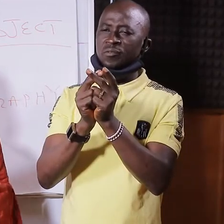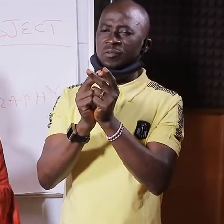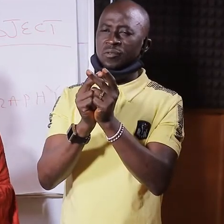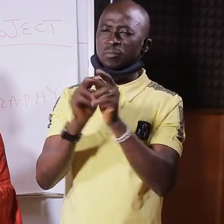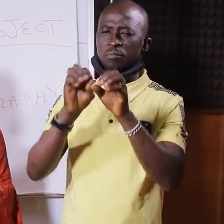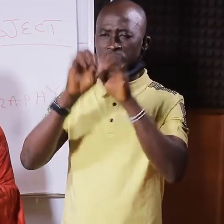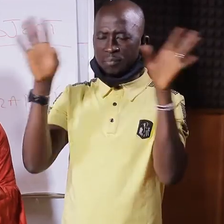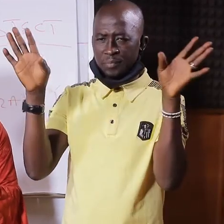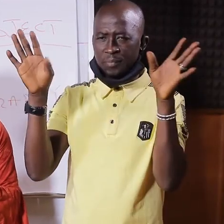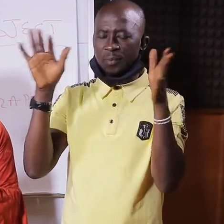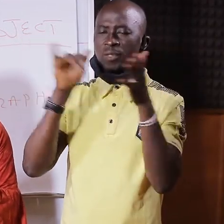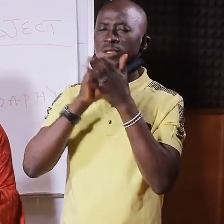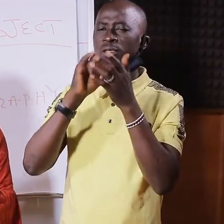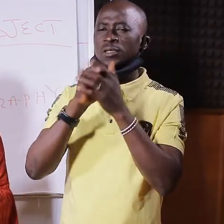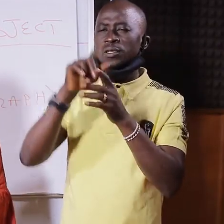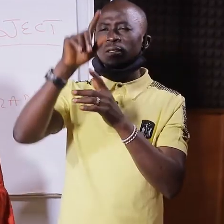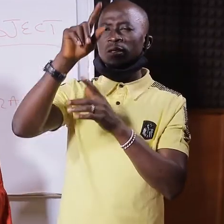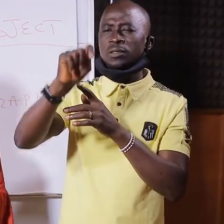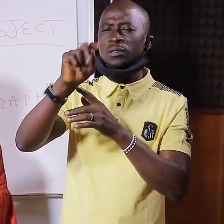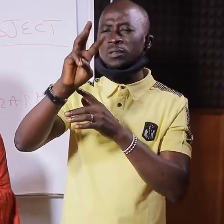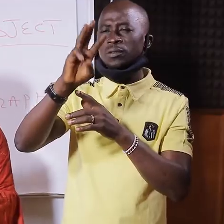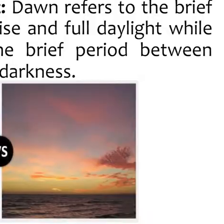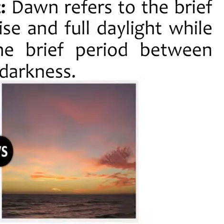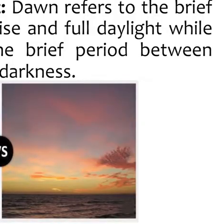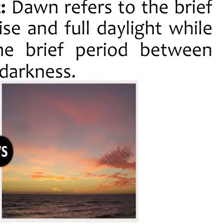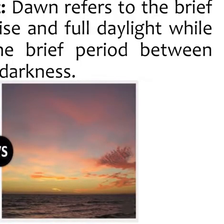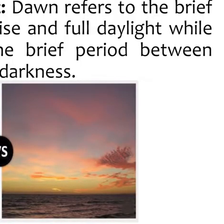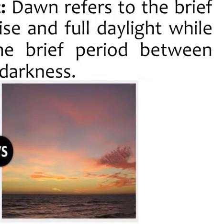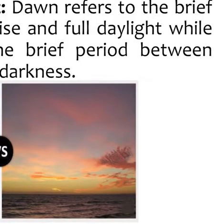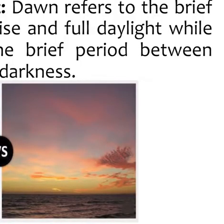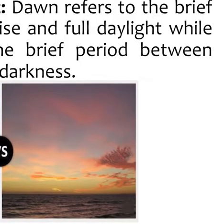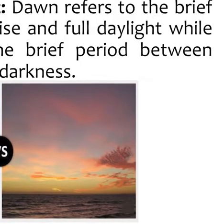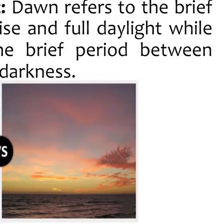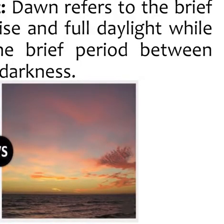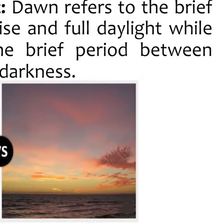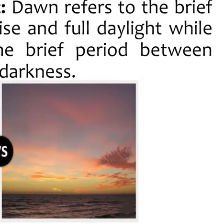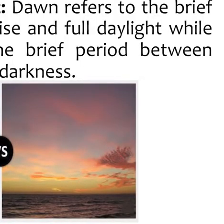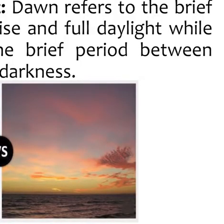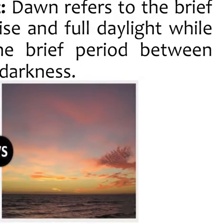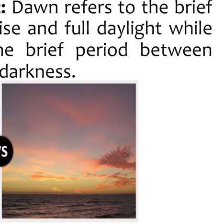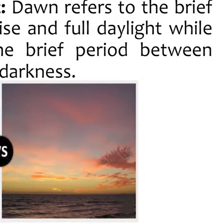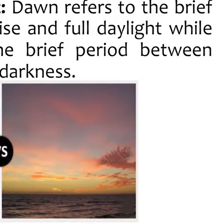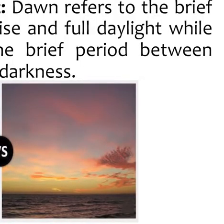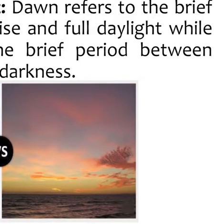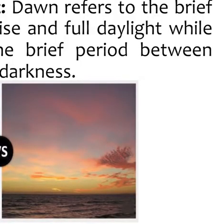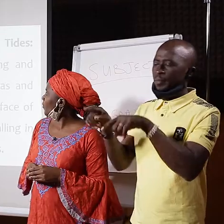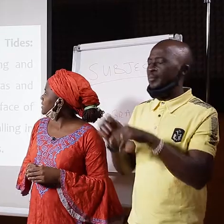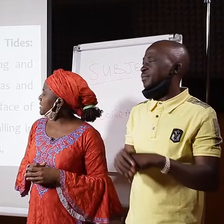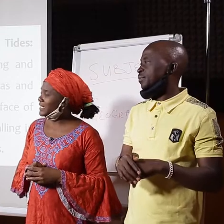still bright. That is what we call twilight. So rotation causes dawn and